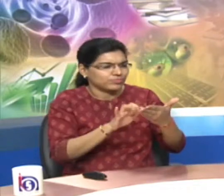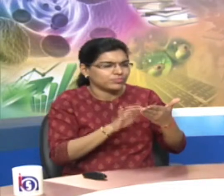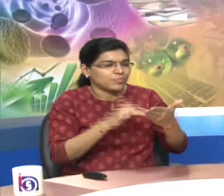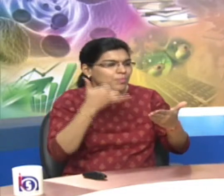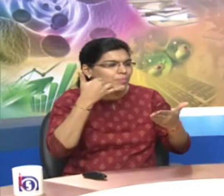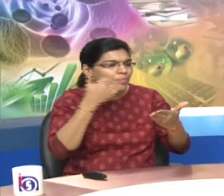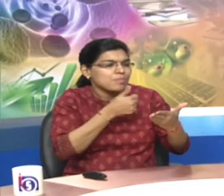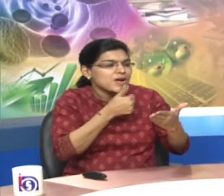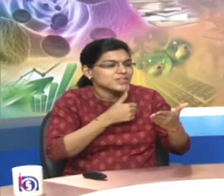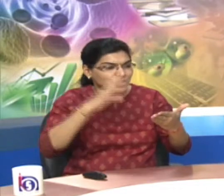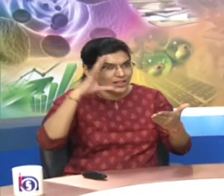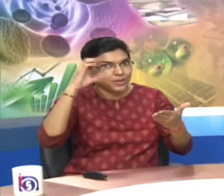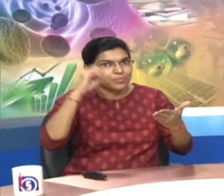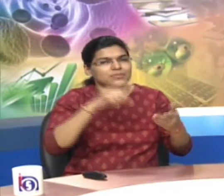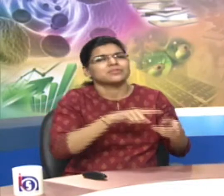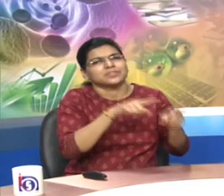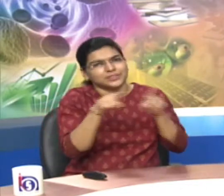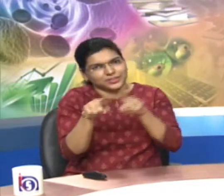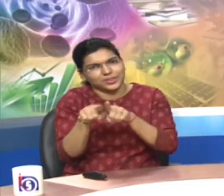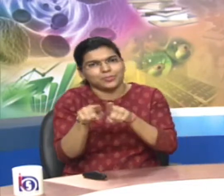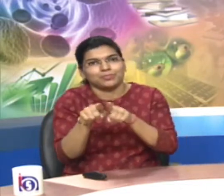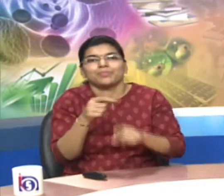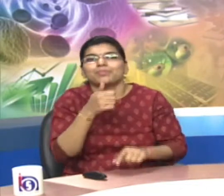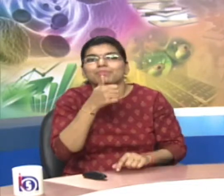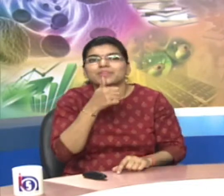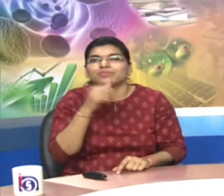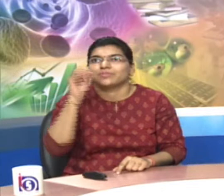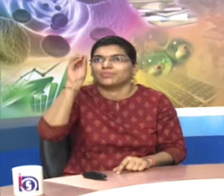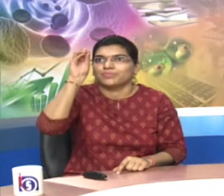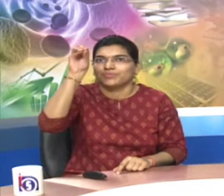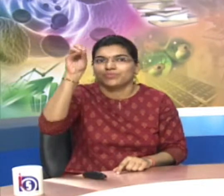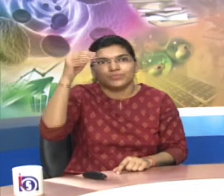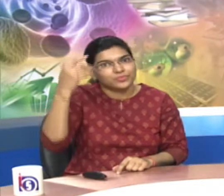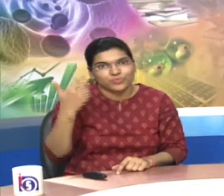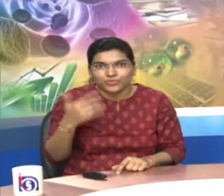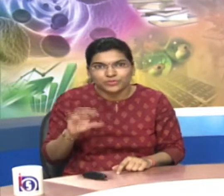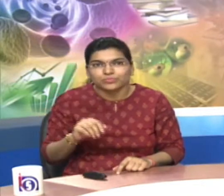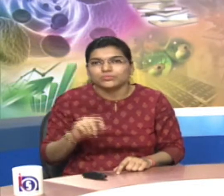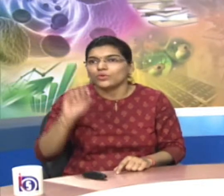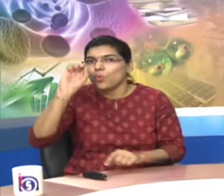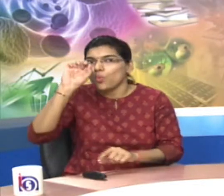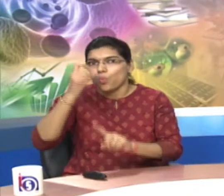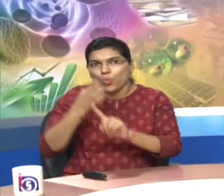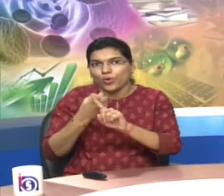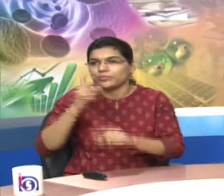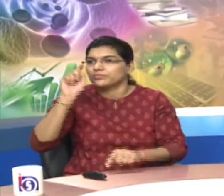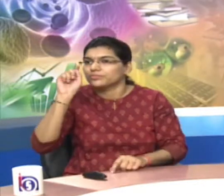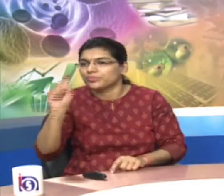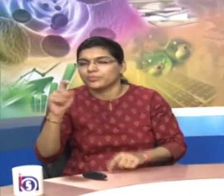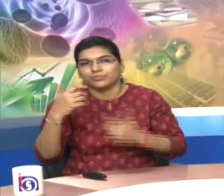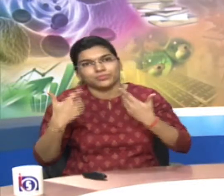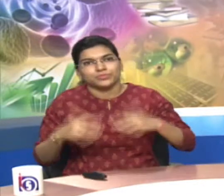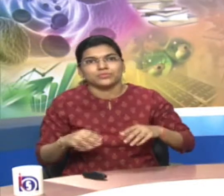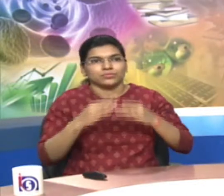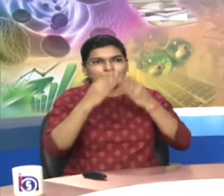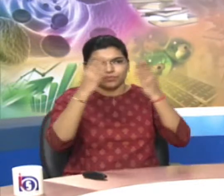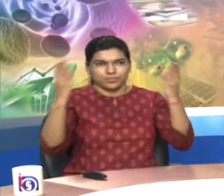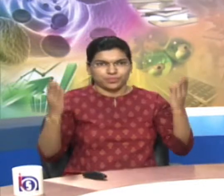it will open. It is really important that we remember our password so that we can see the file again. In case